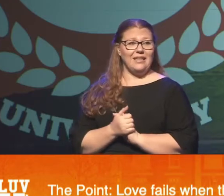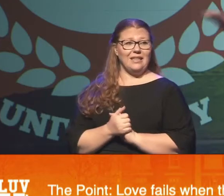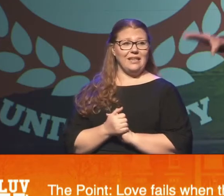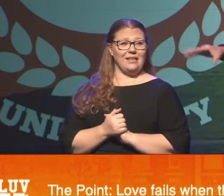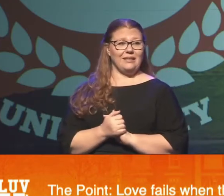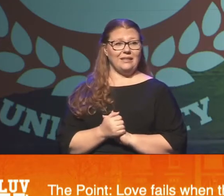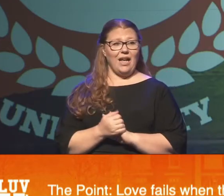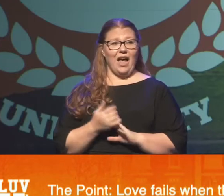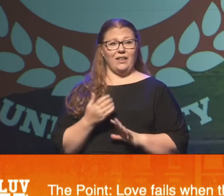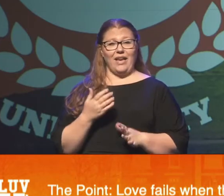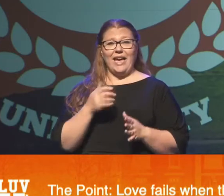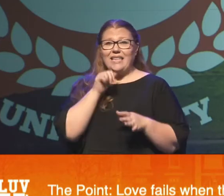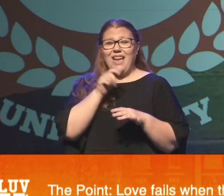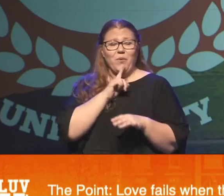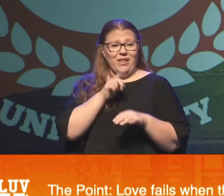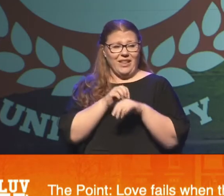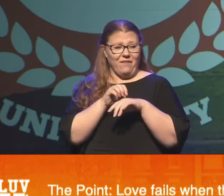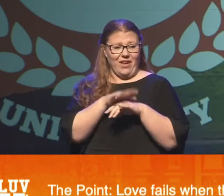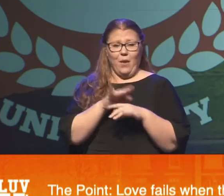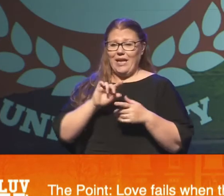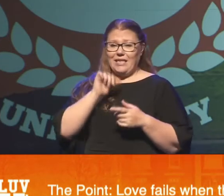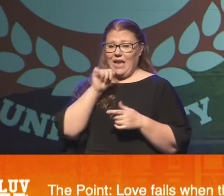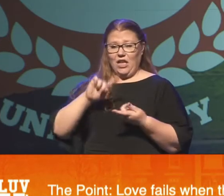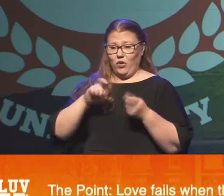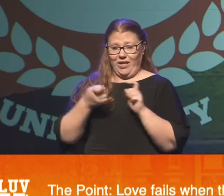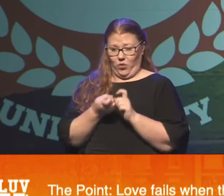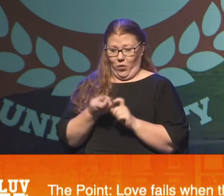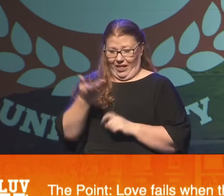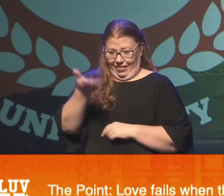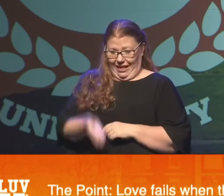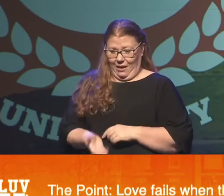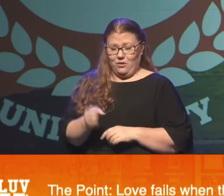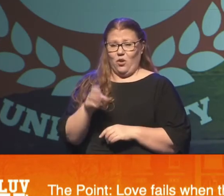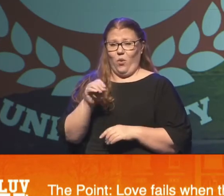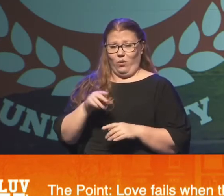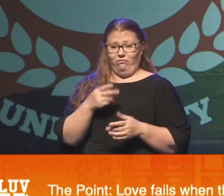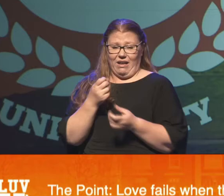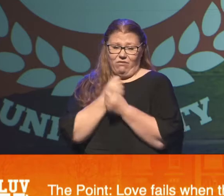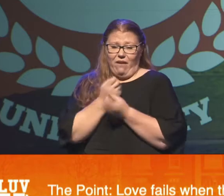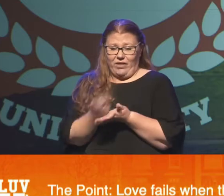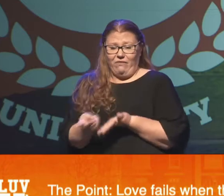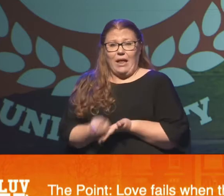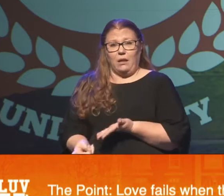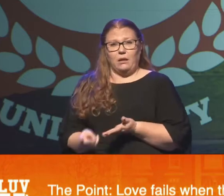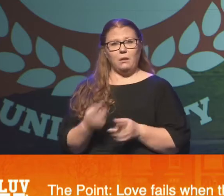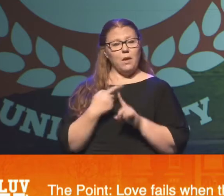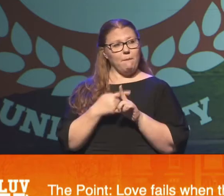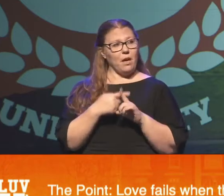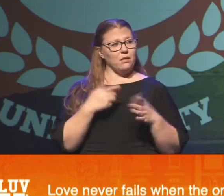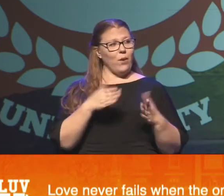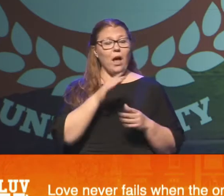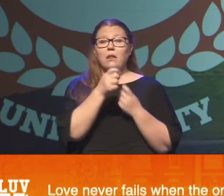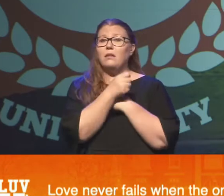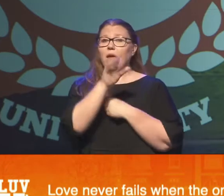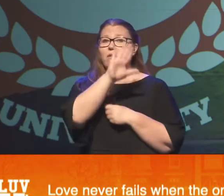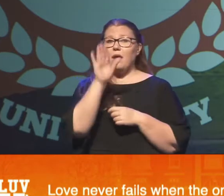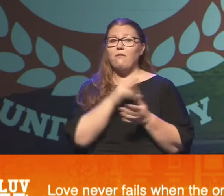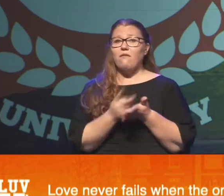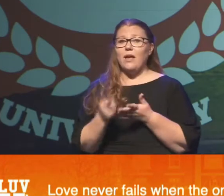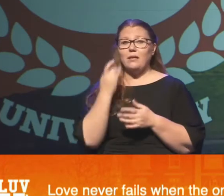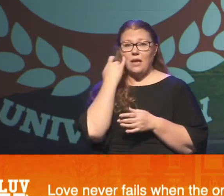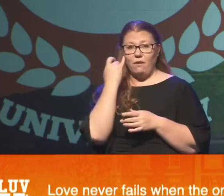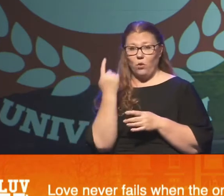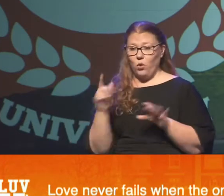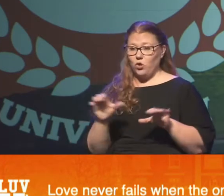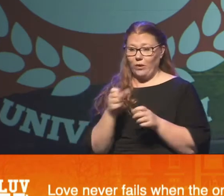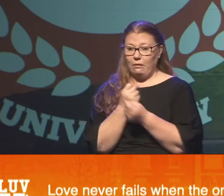even be effective, but it's not transforming them. So in that sense, love is failing. Let me put it in a positive way. Love never fails when the one doing the